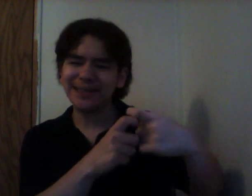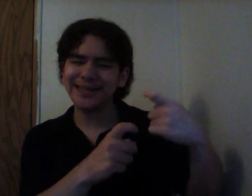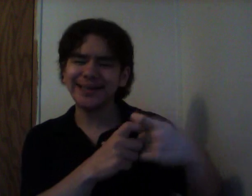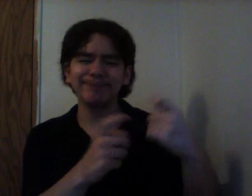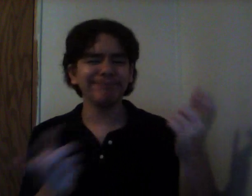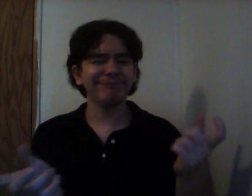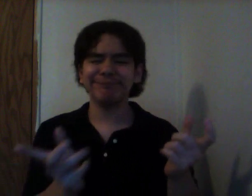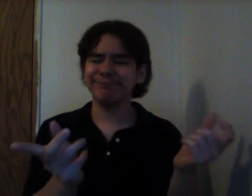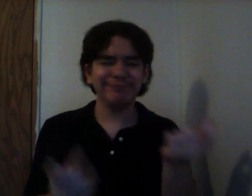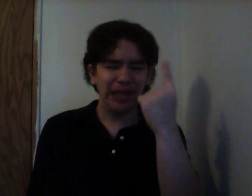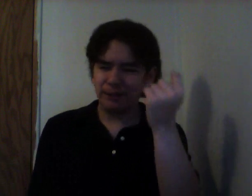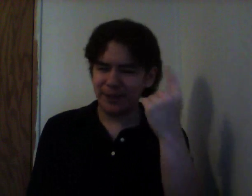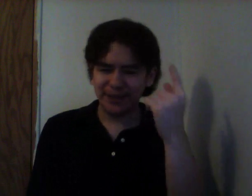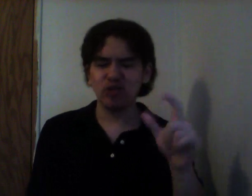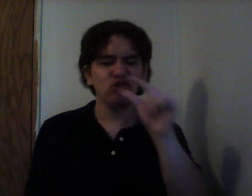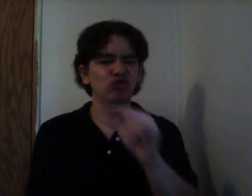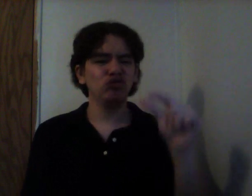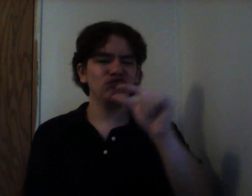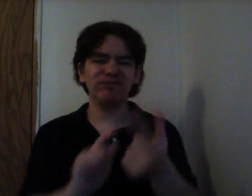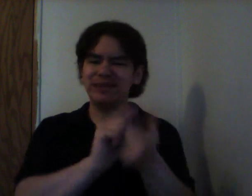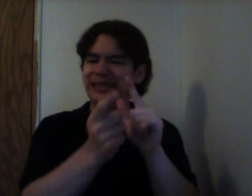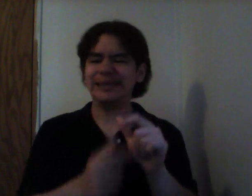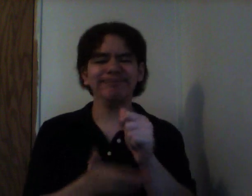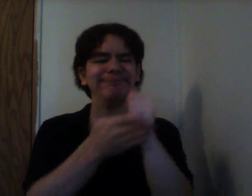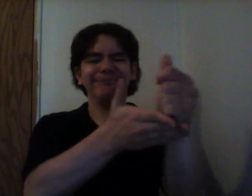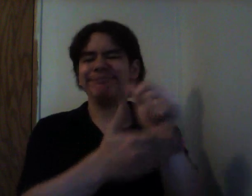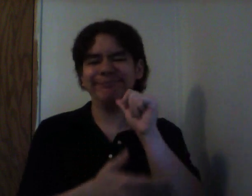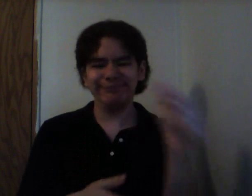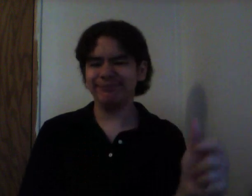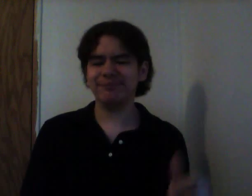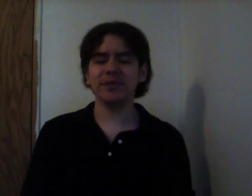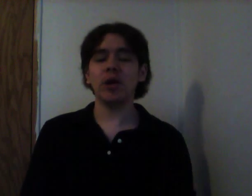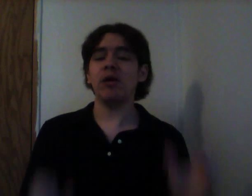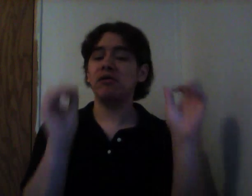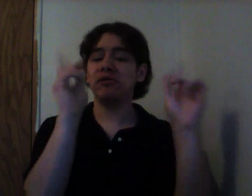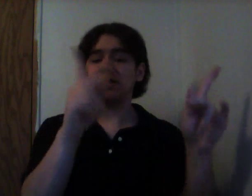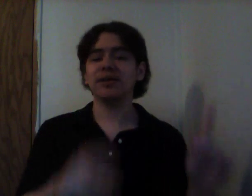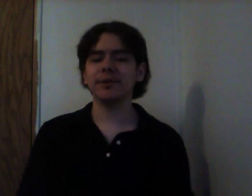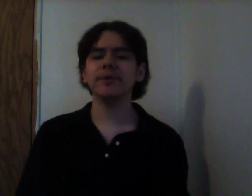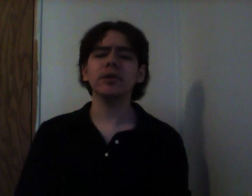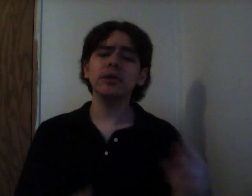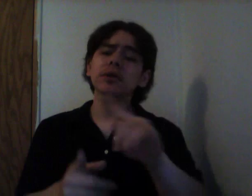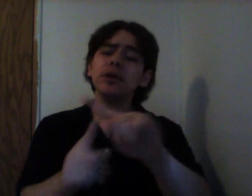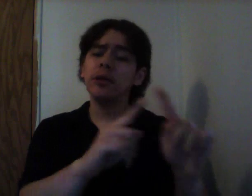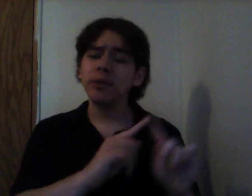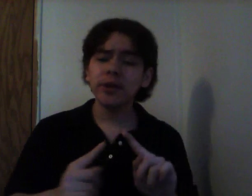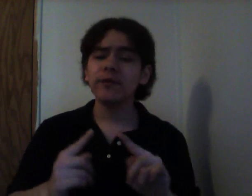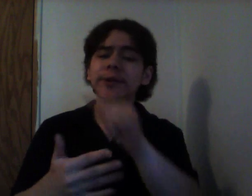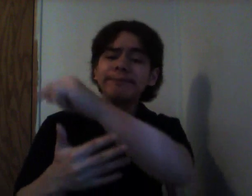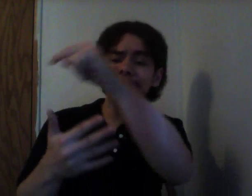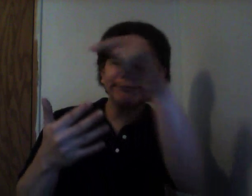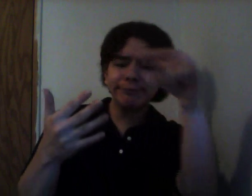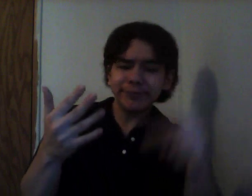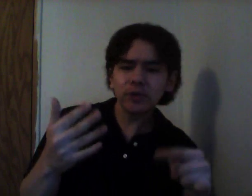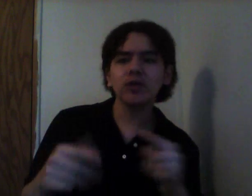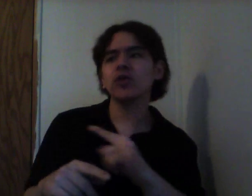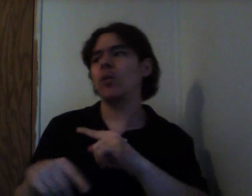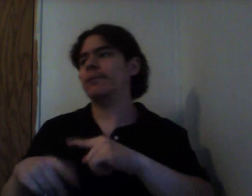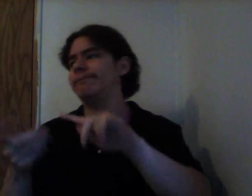Google Translate is not going to help you. Okay, so that's just like some of the features. You can also do what's the difference, give 2